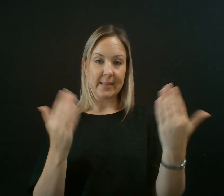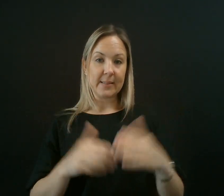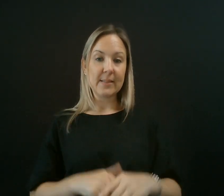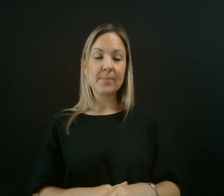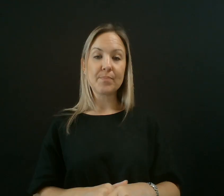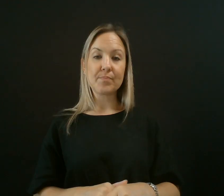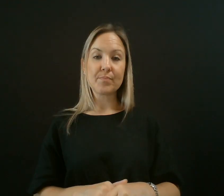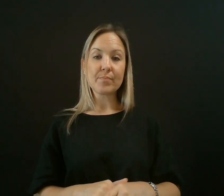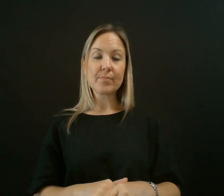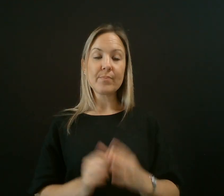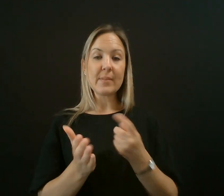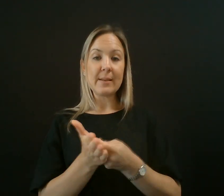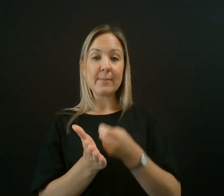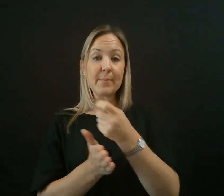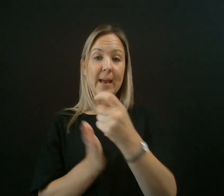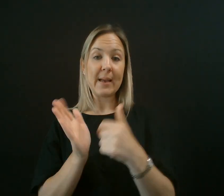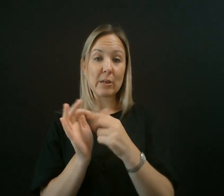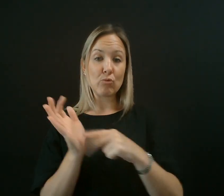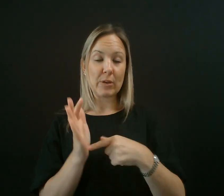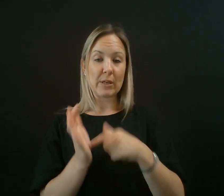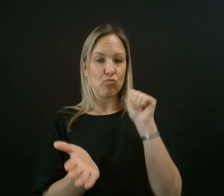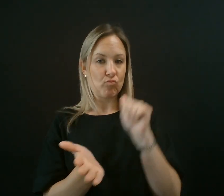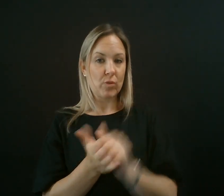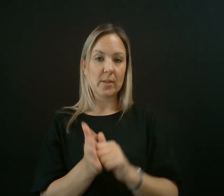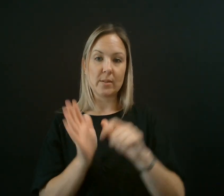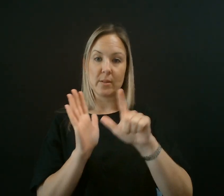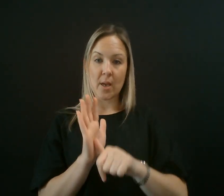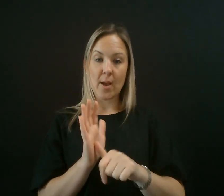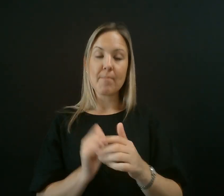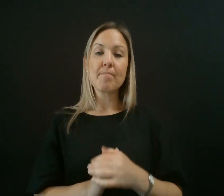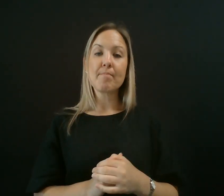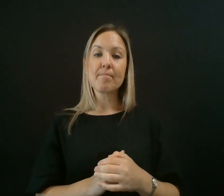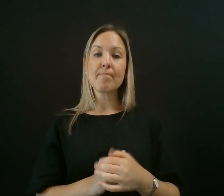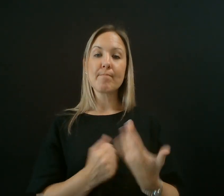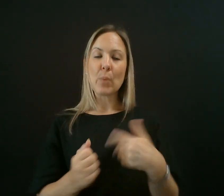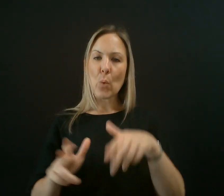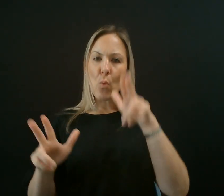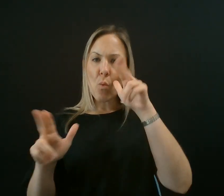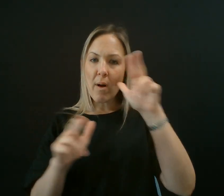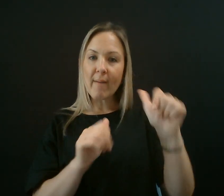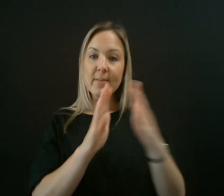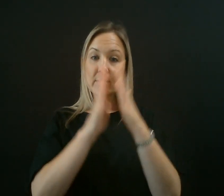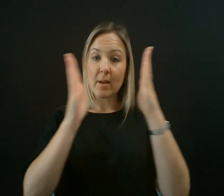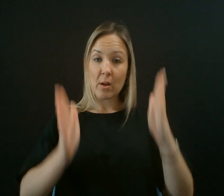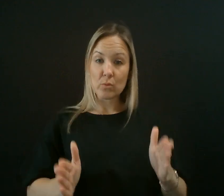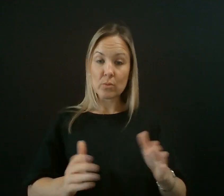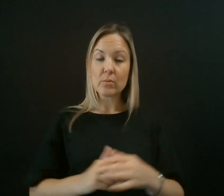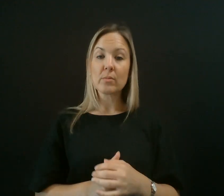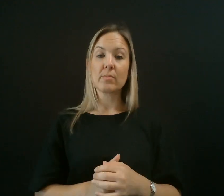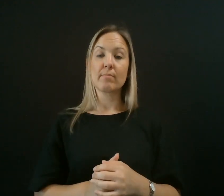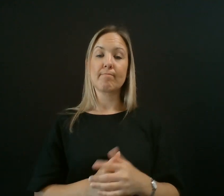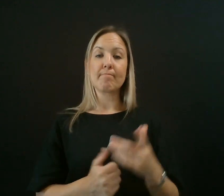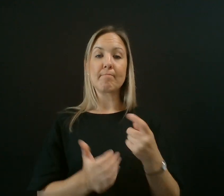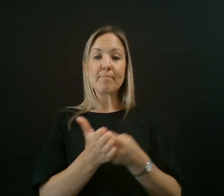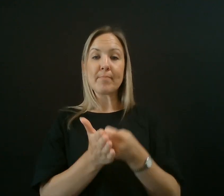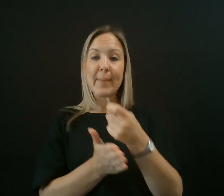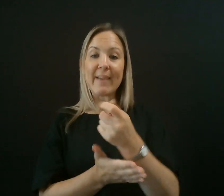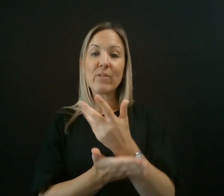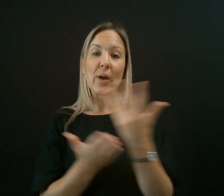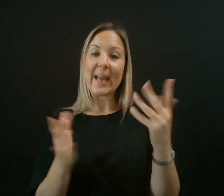to pay rent on time, to care for the premises, to pay for any damages caused by you